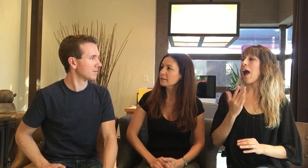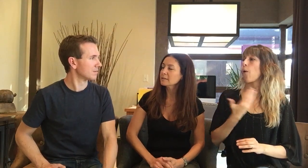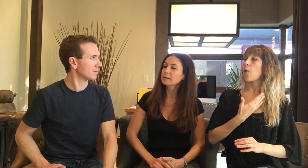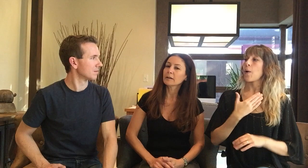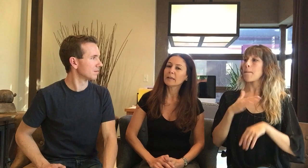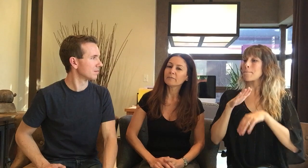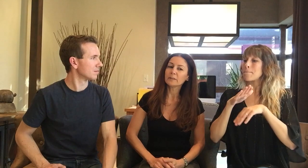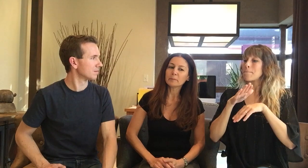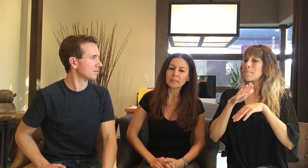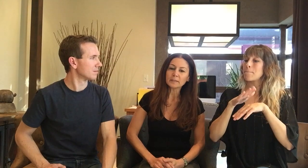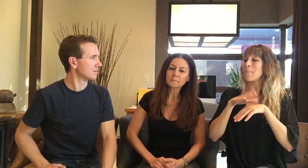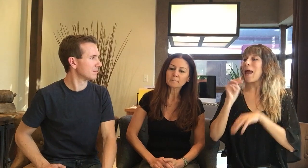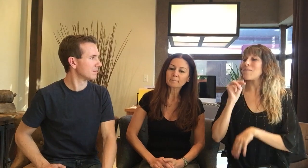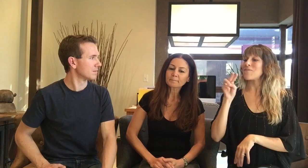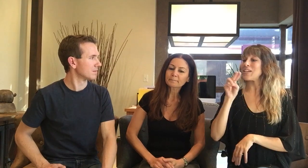product, our MVP.